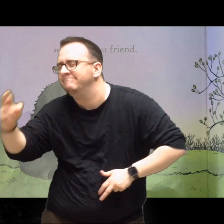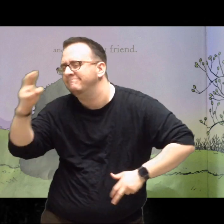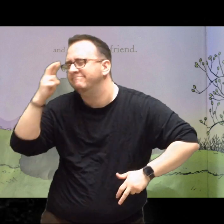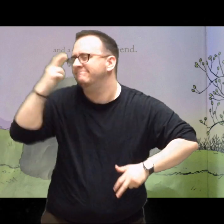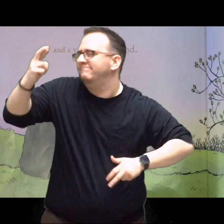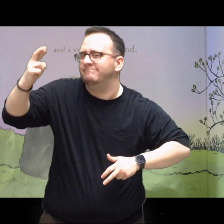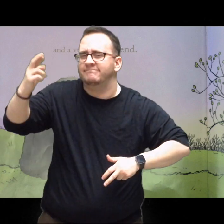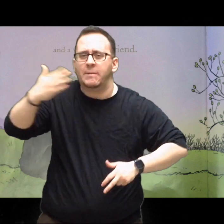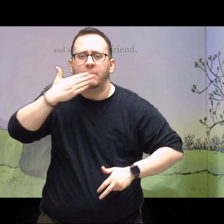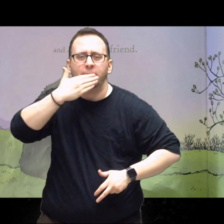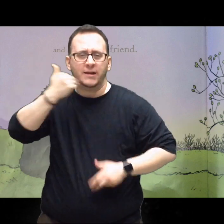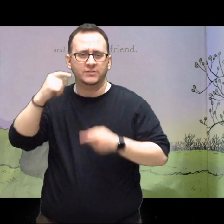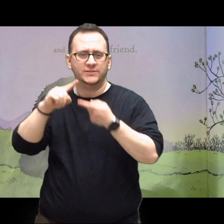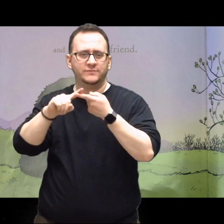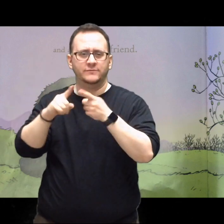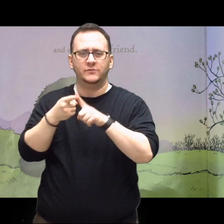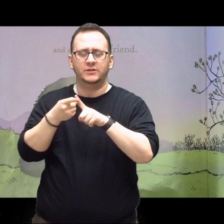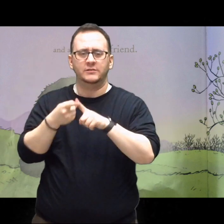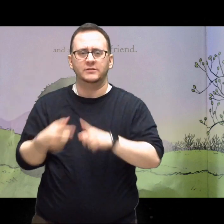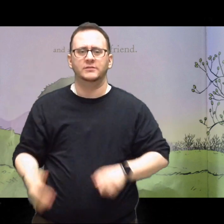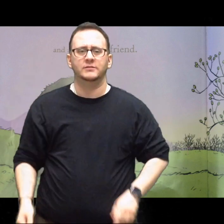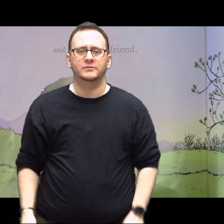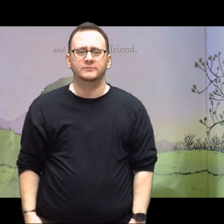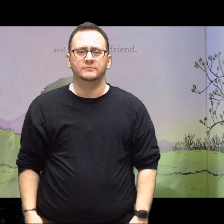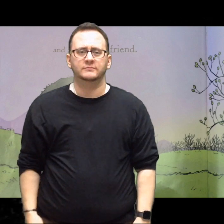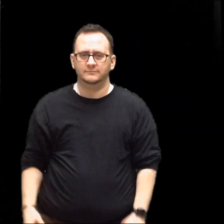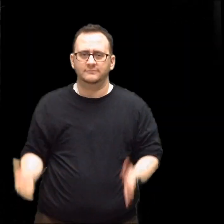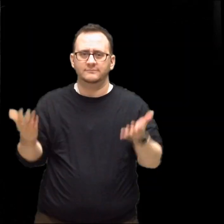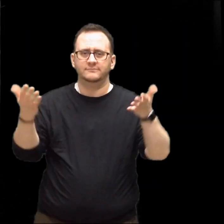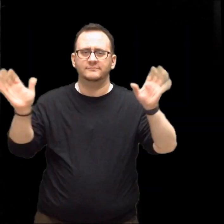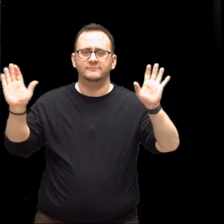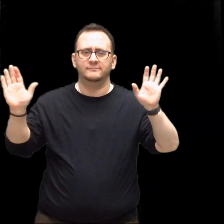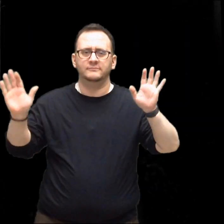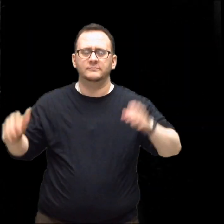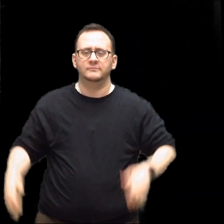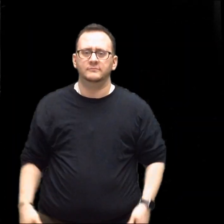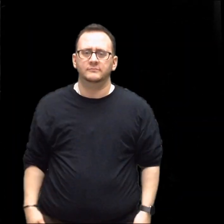best friend. The end.